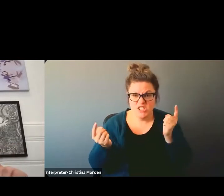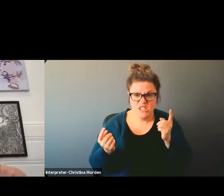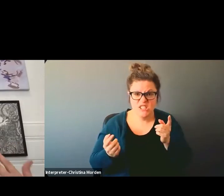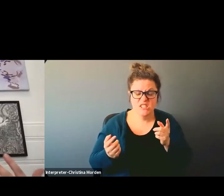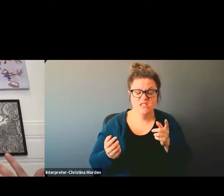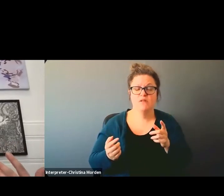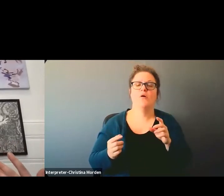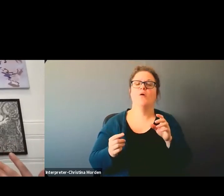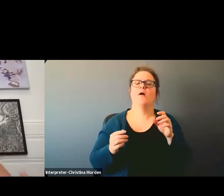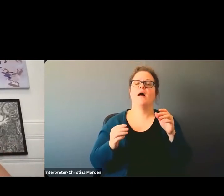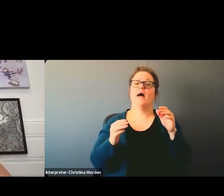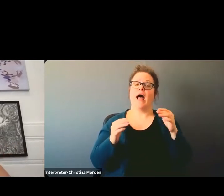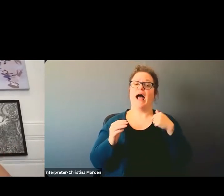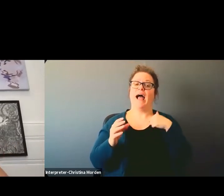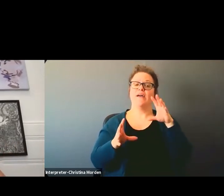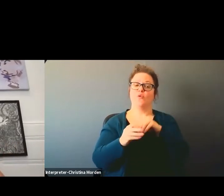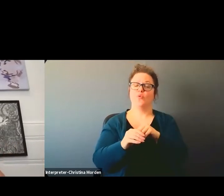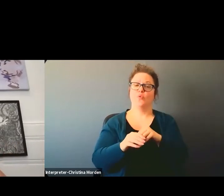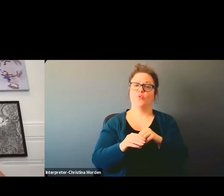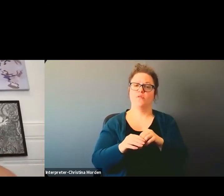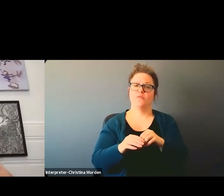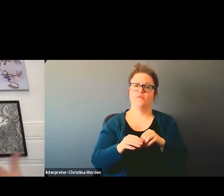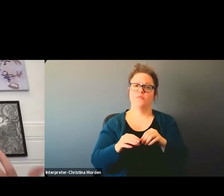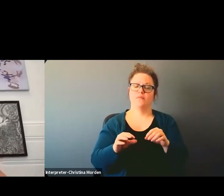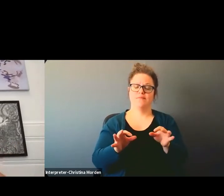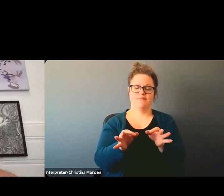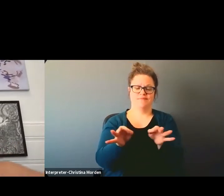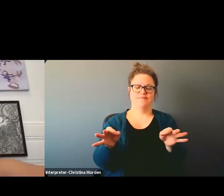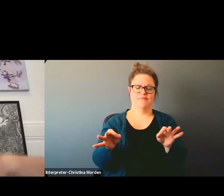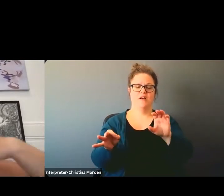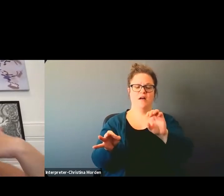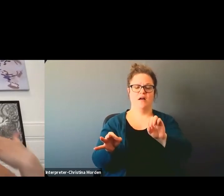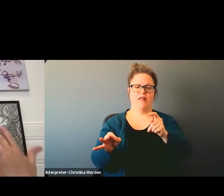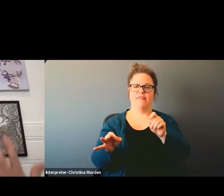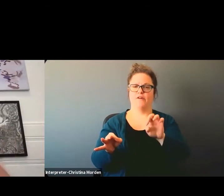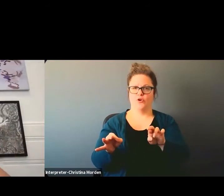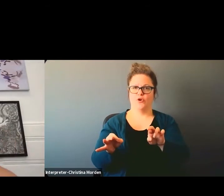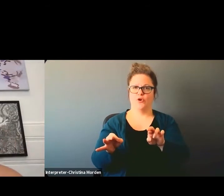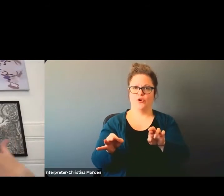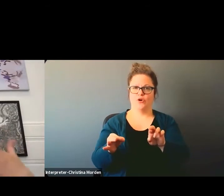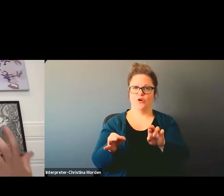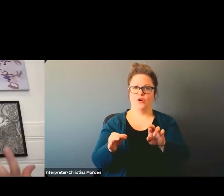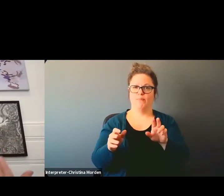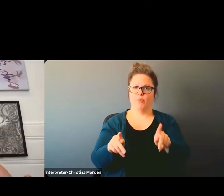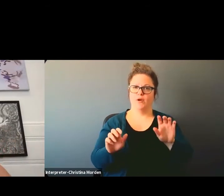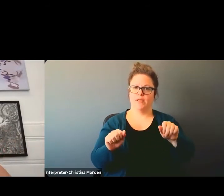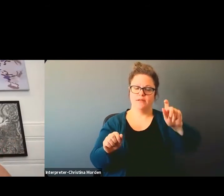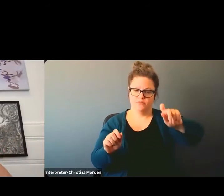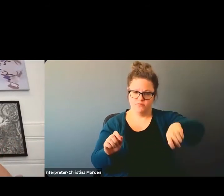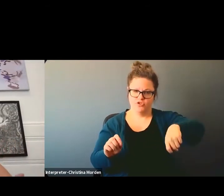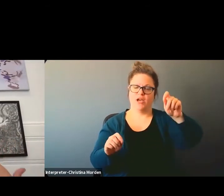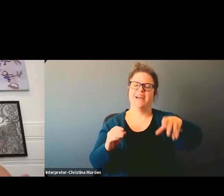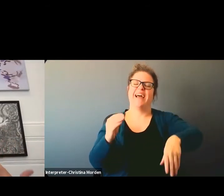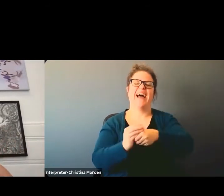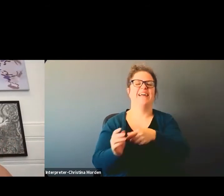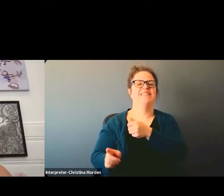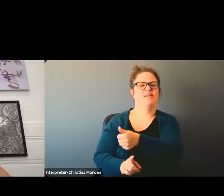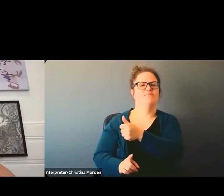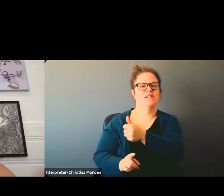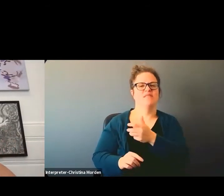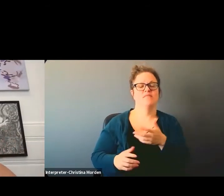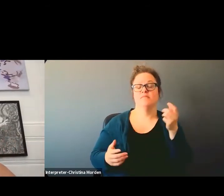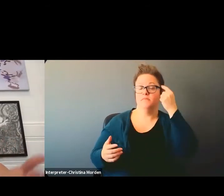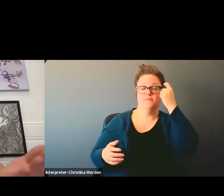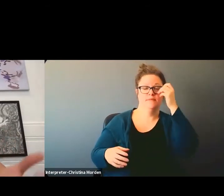other. Just because disability is so evolving and there's always new disabilities that are being recognized, what people